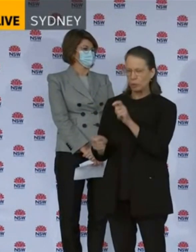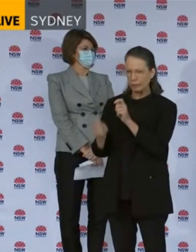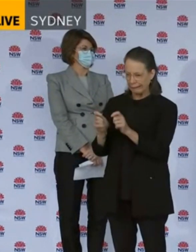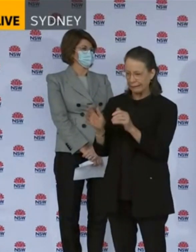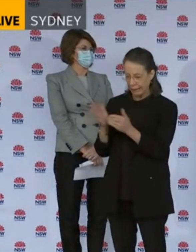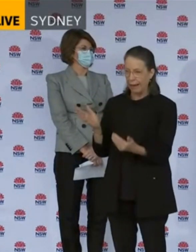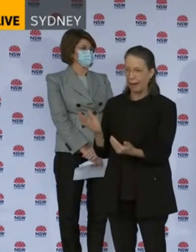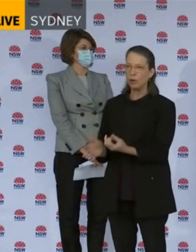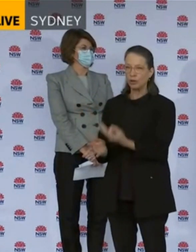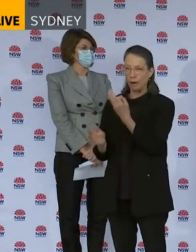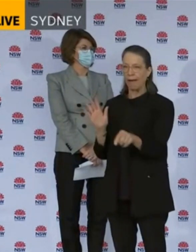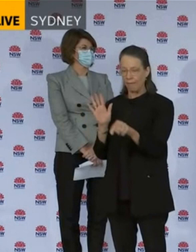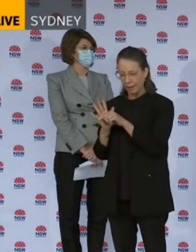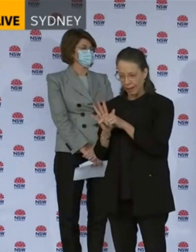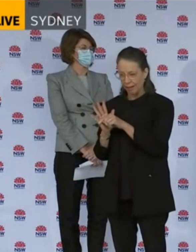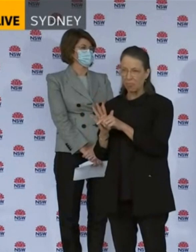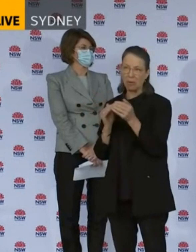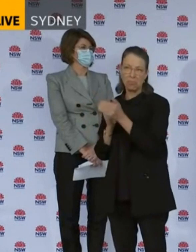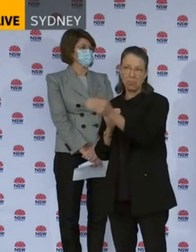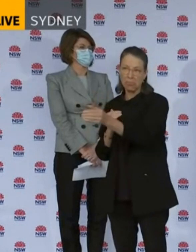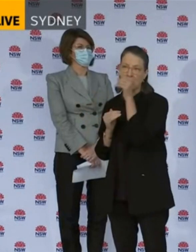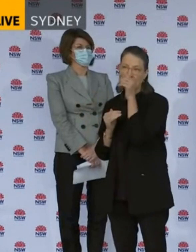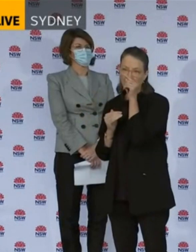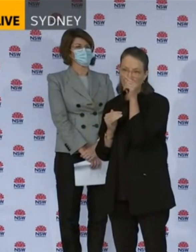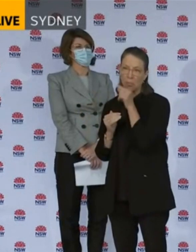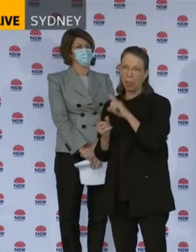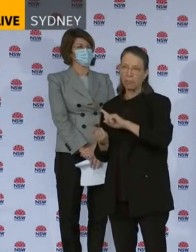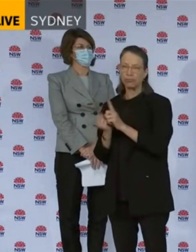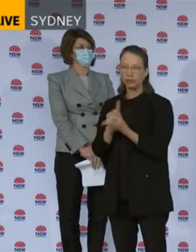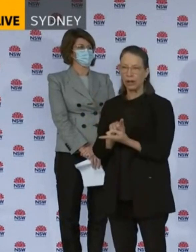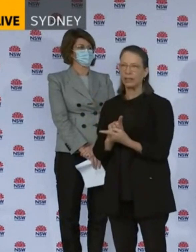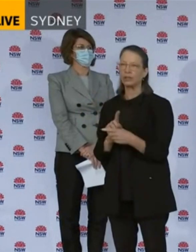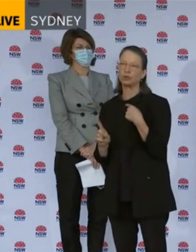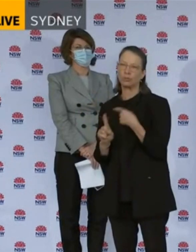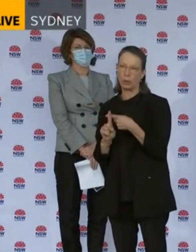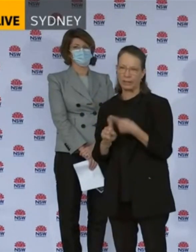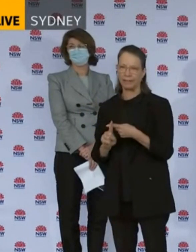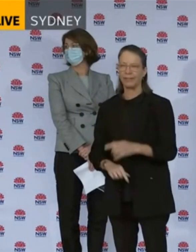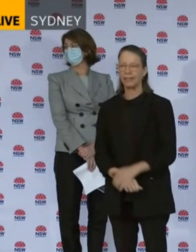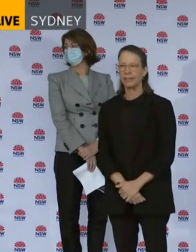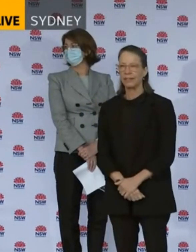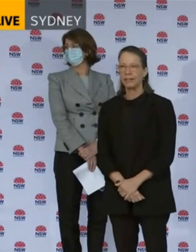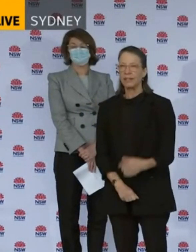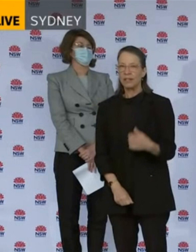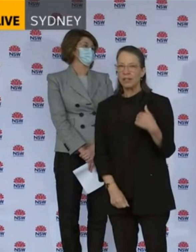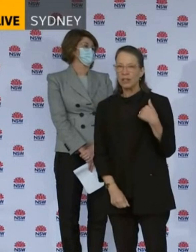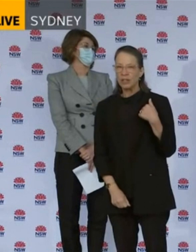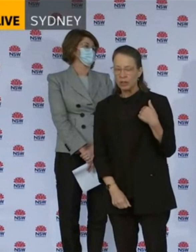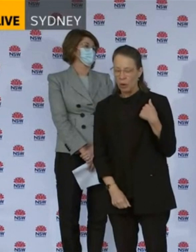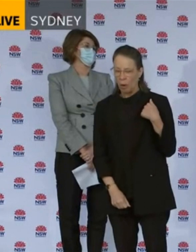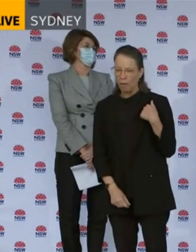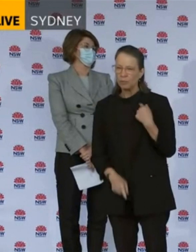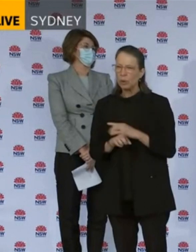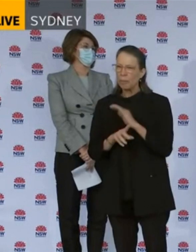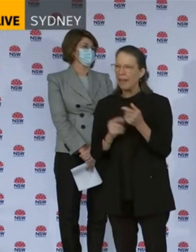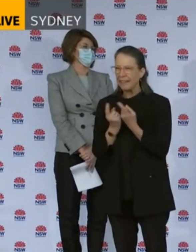cases that are associated with events a long time, many days ago. What we usually see